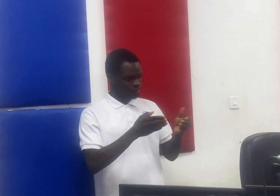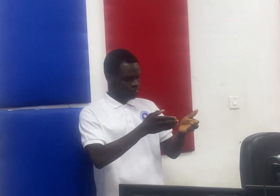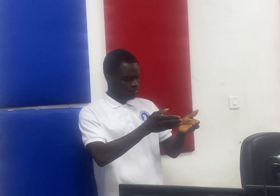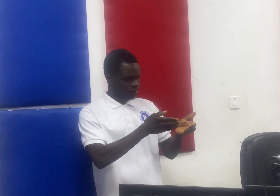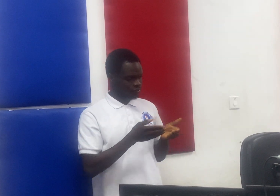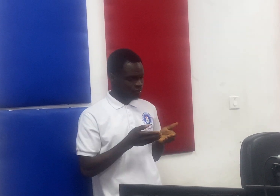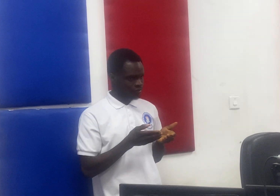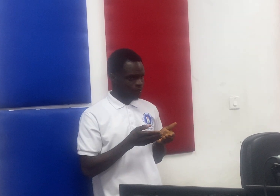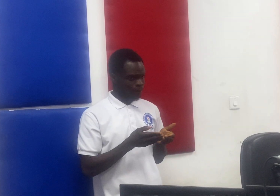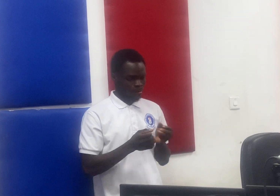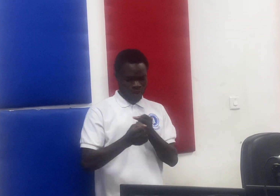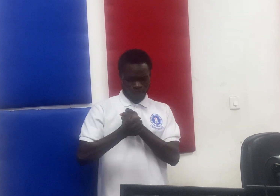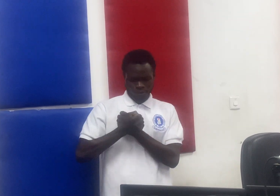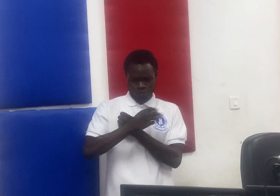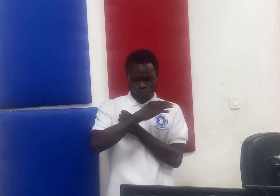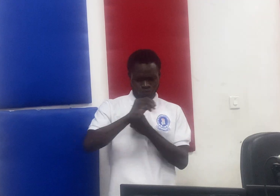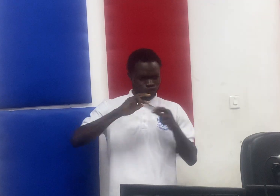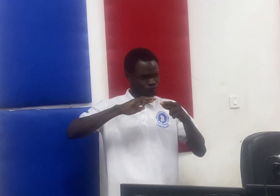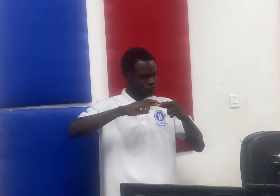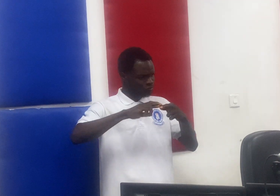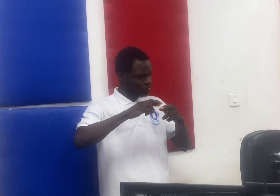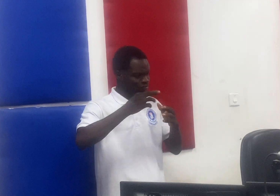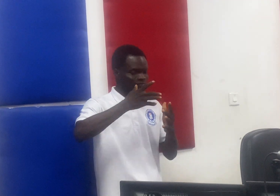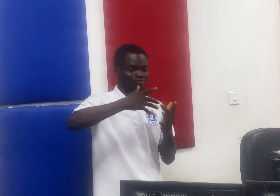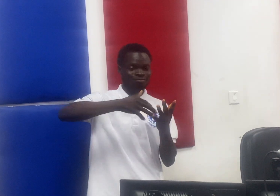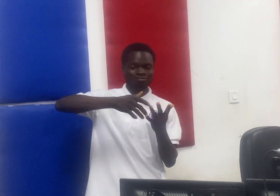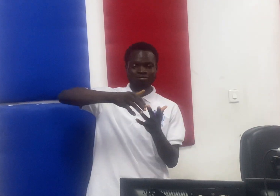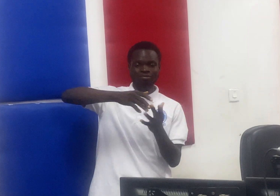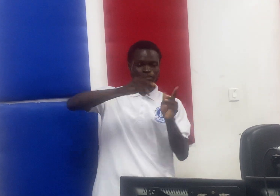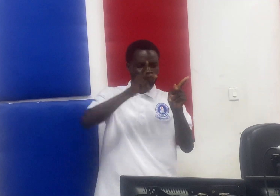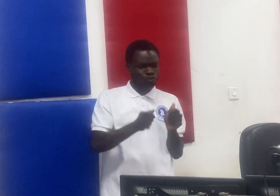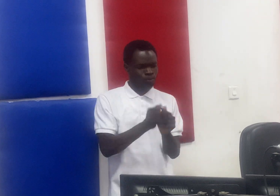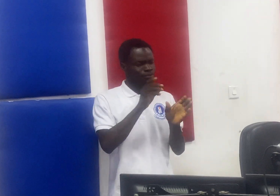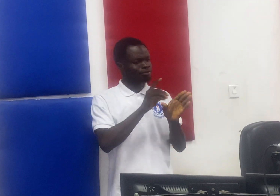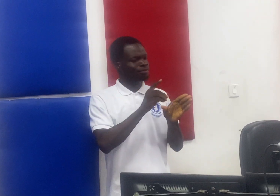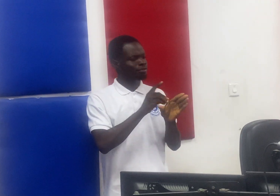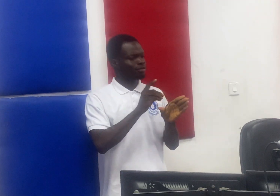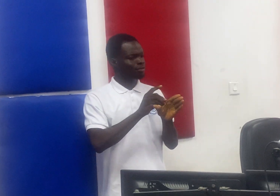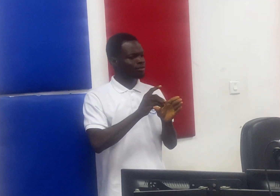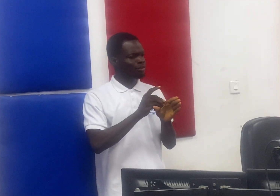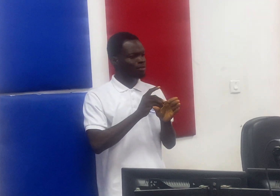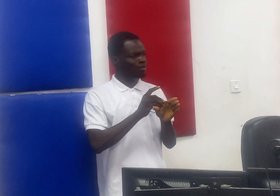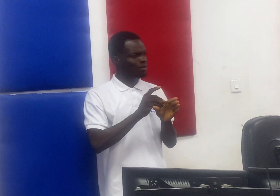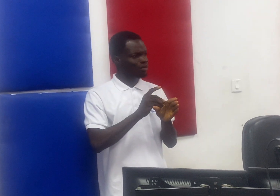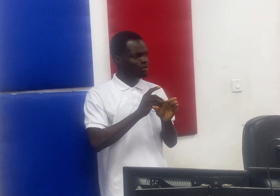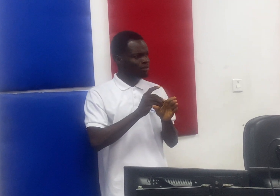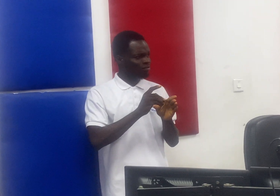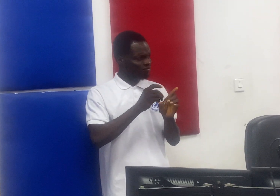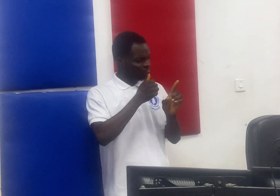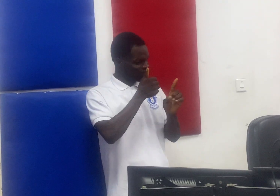to love and relationship among persons with disability, in your own mindset, what do we